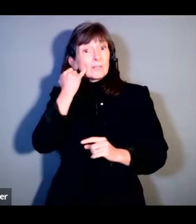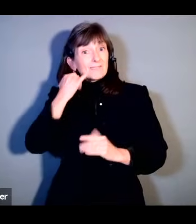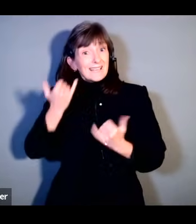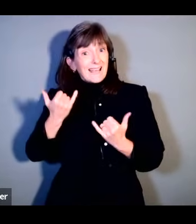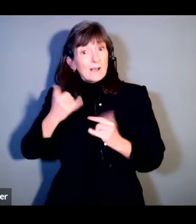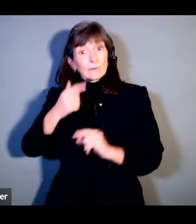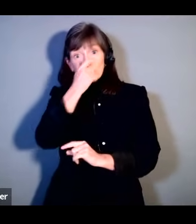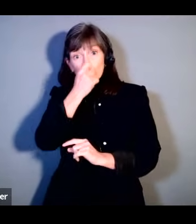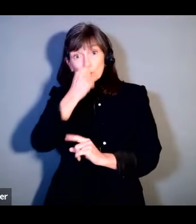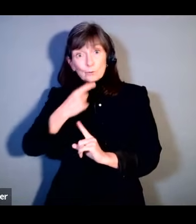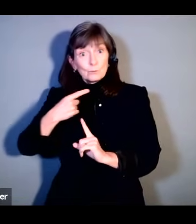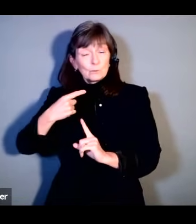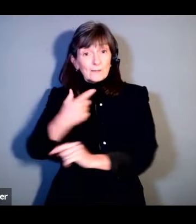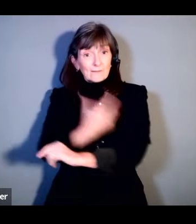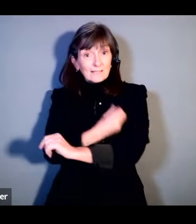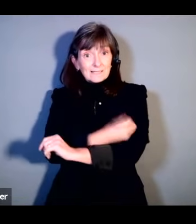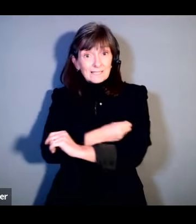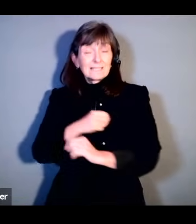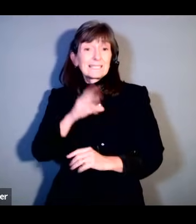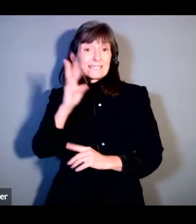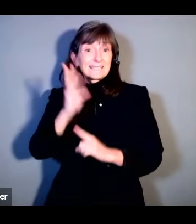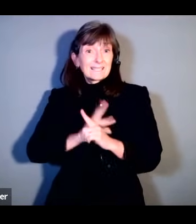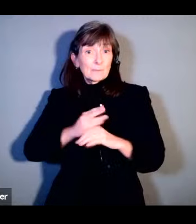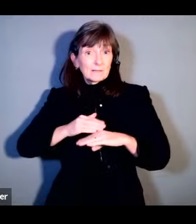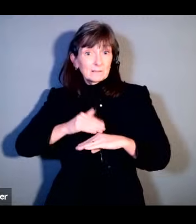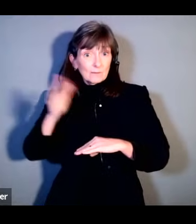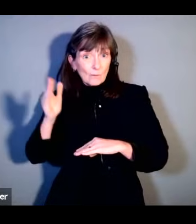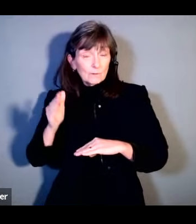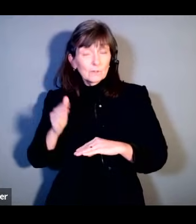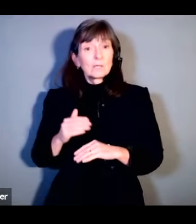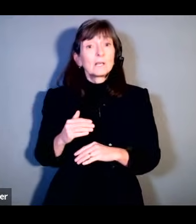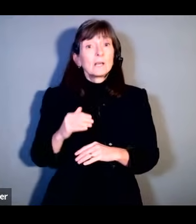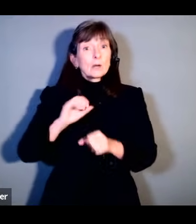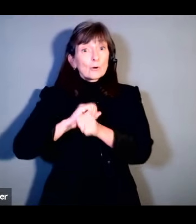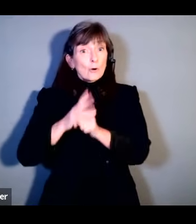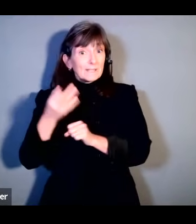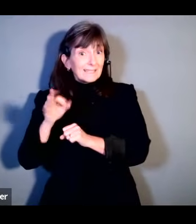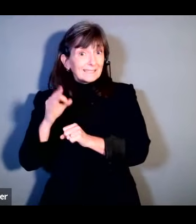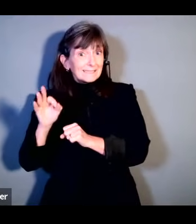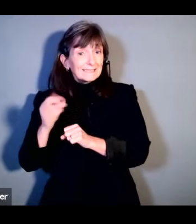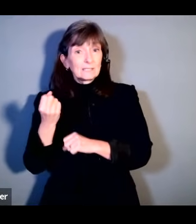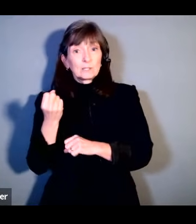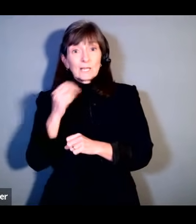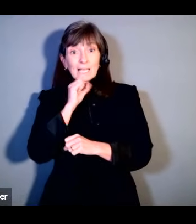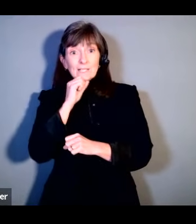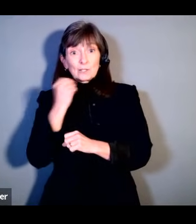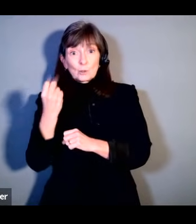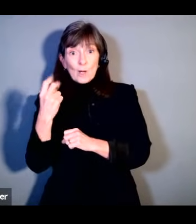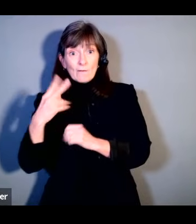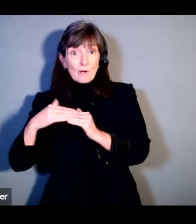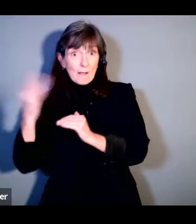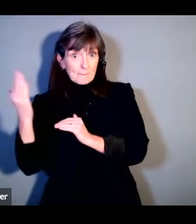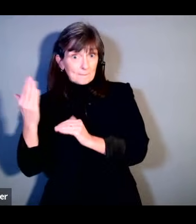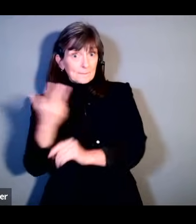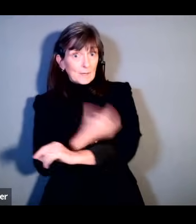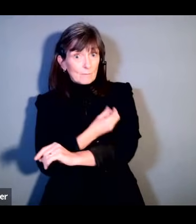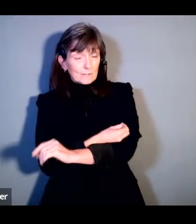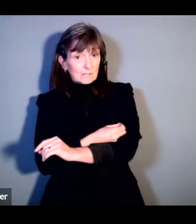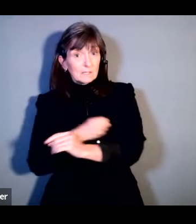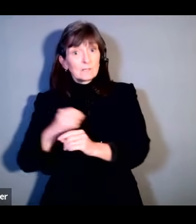flu vaccine, and those aged 12 and older are eligible for the COVID-19 vaccine. So if you've not yet had your first or second dose